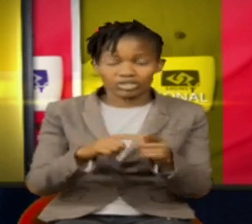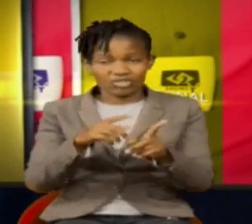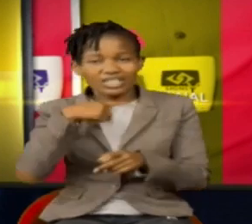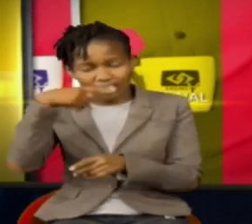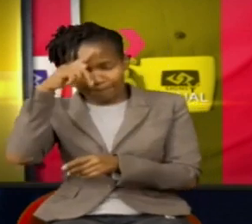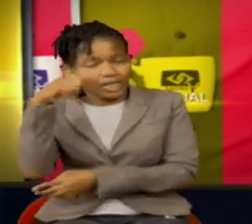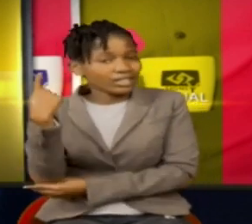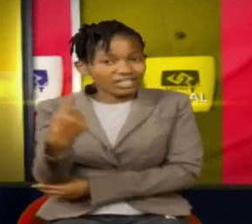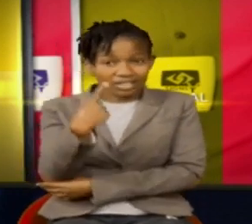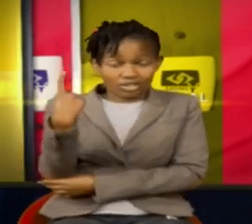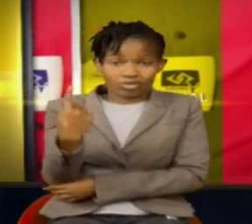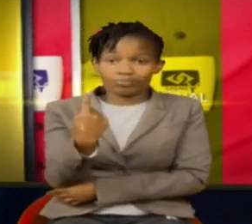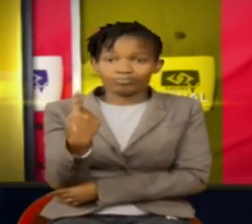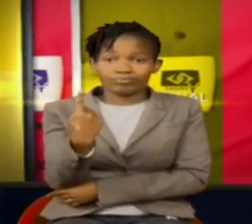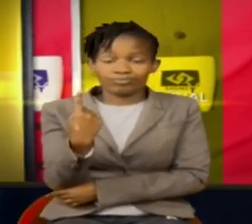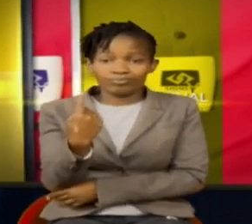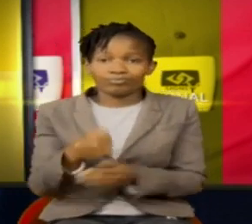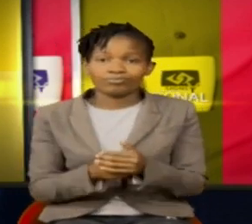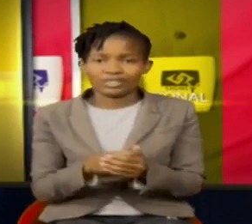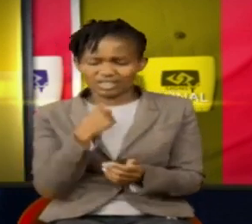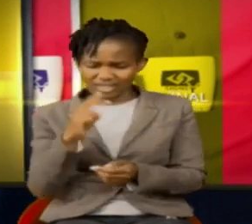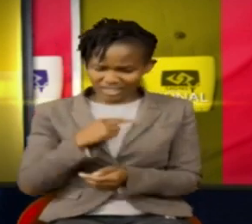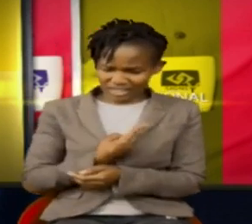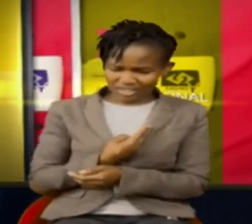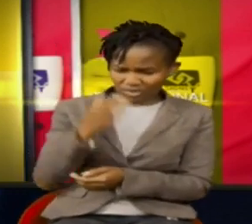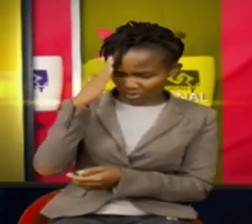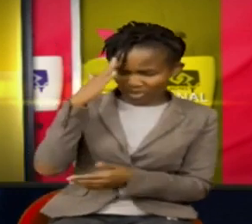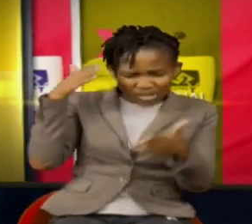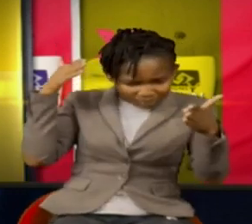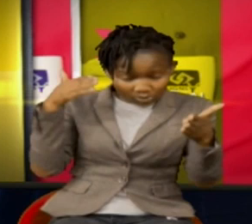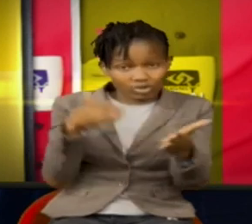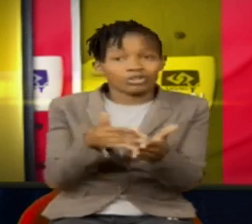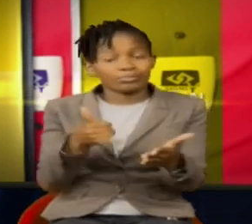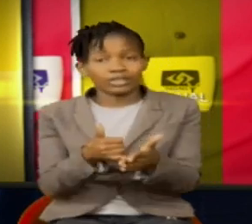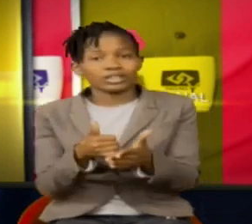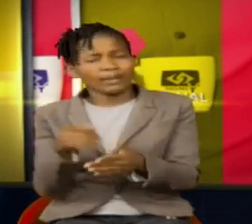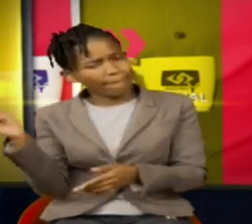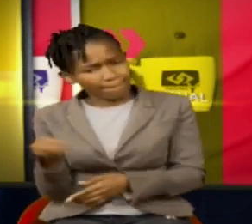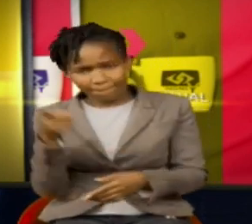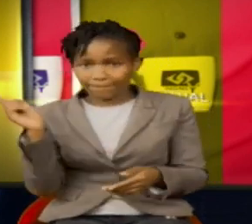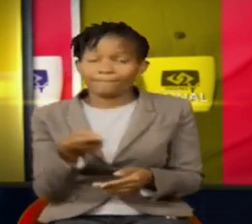on us. Yeah. They would push us to the wall. Yeah. And tell us, you know, you need to stop this. Can you